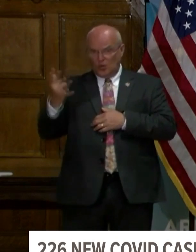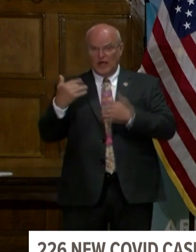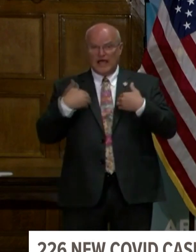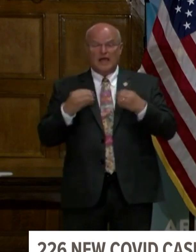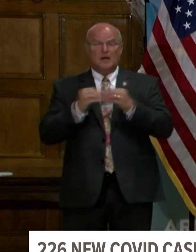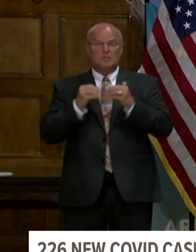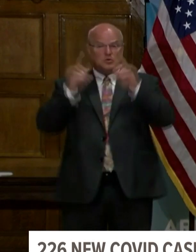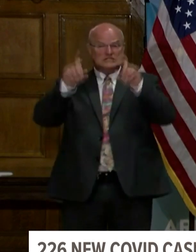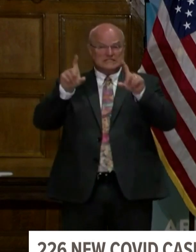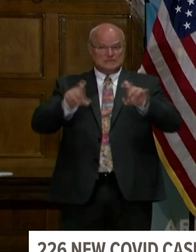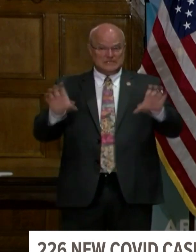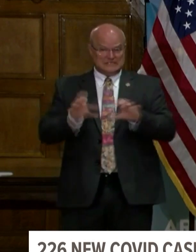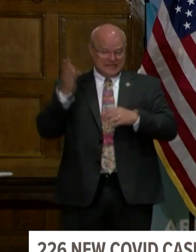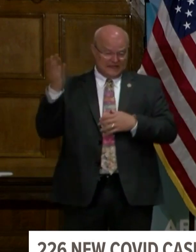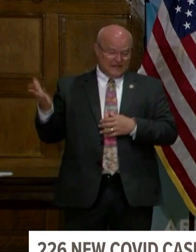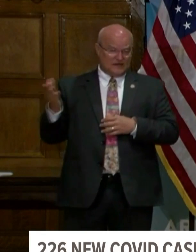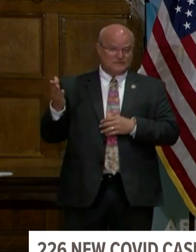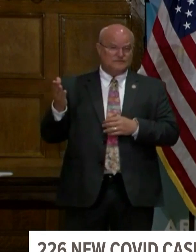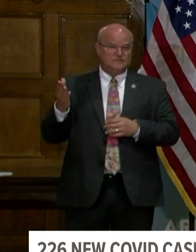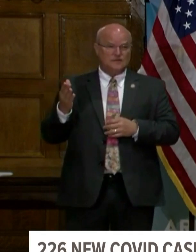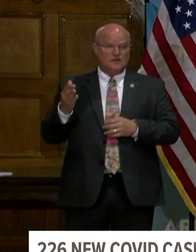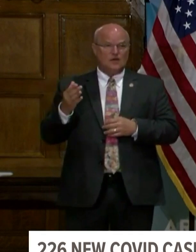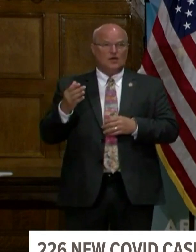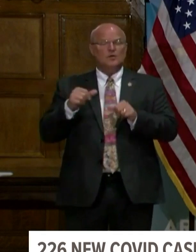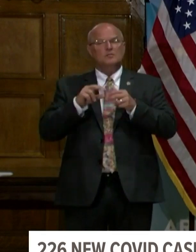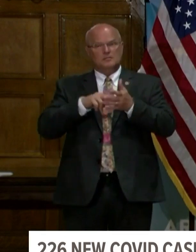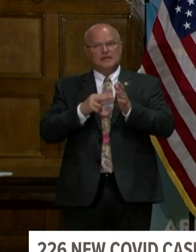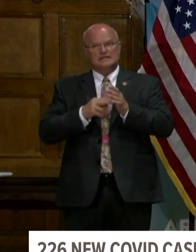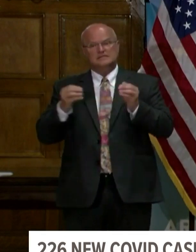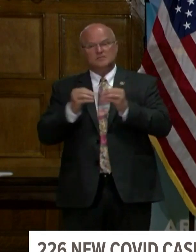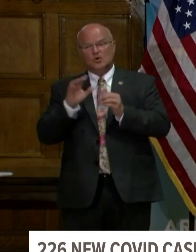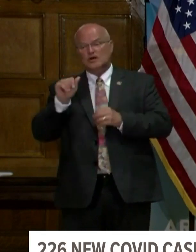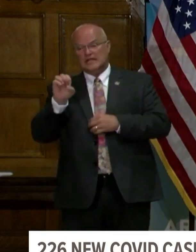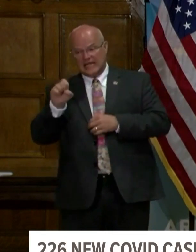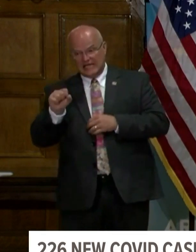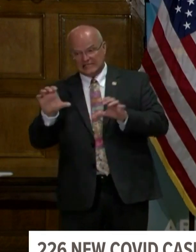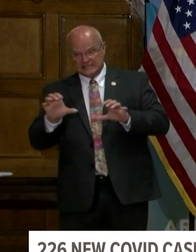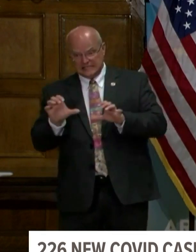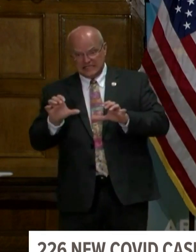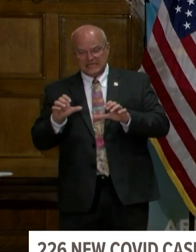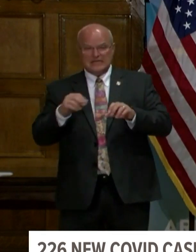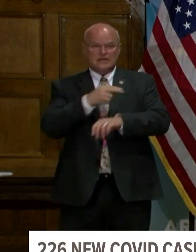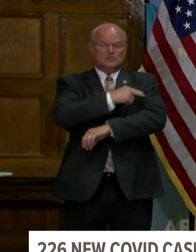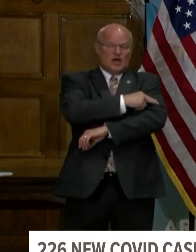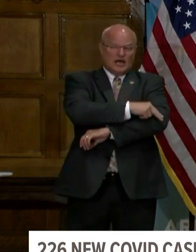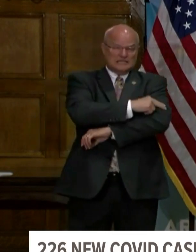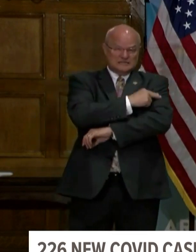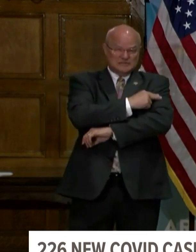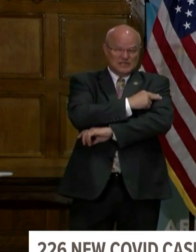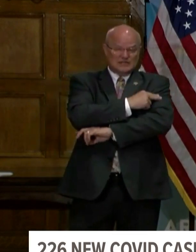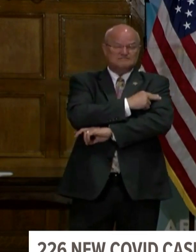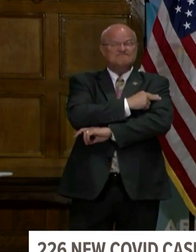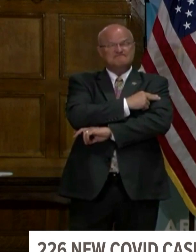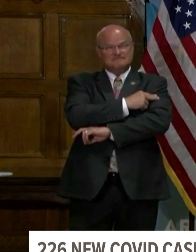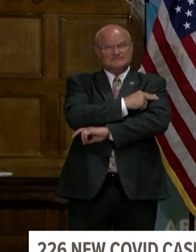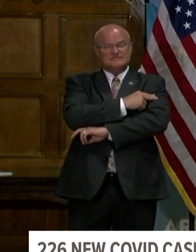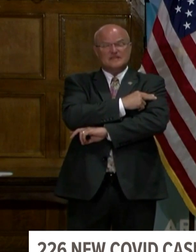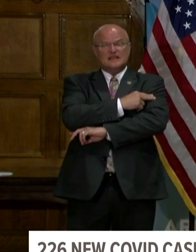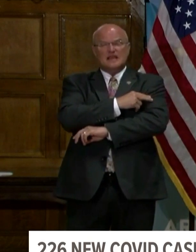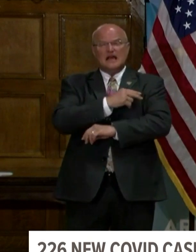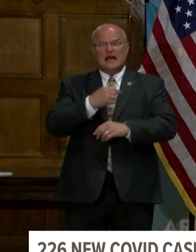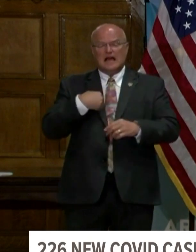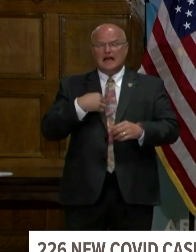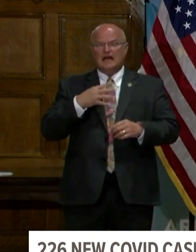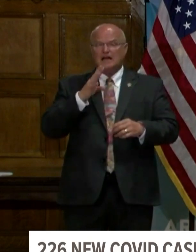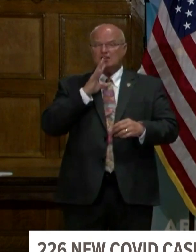that there's more tests being done, which means that there's more cases being done in terms of hospital facilities.